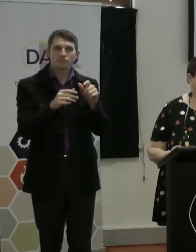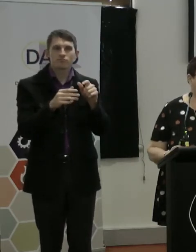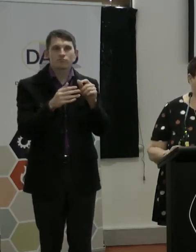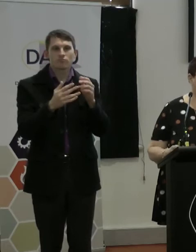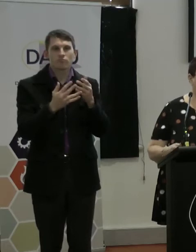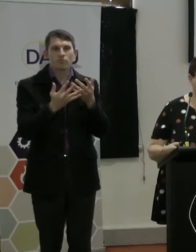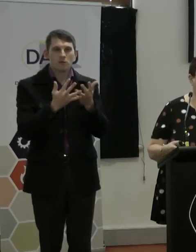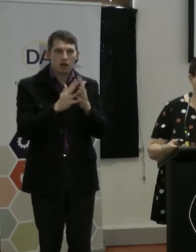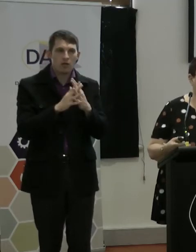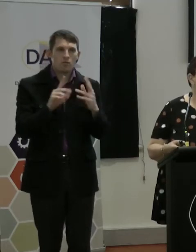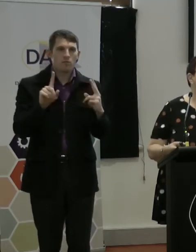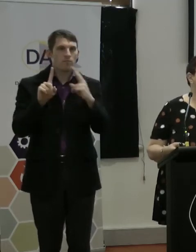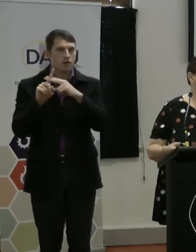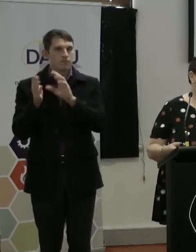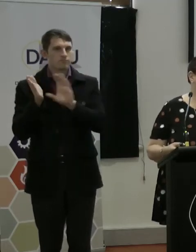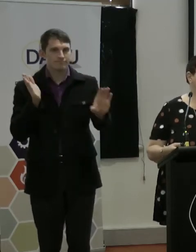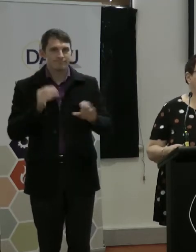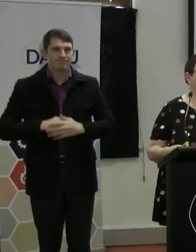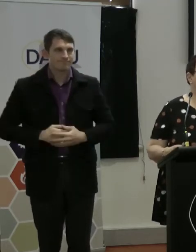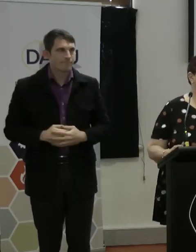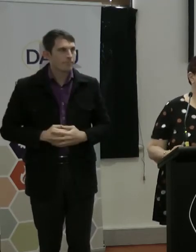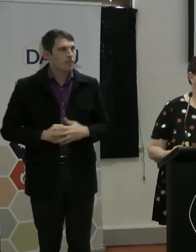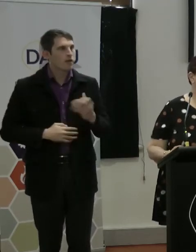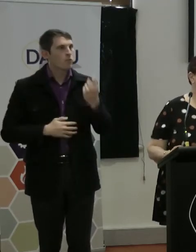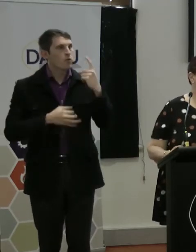the application process.